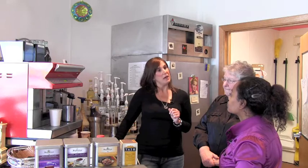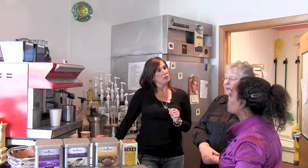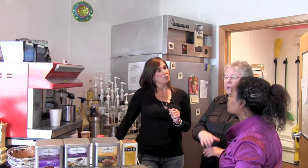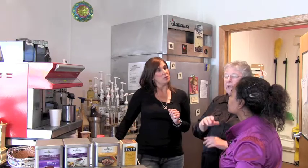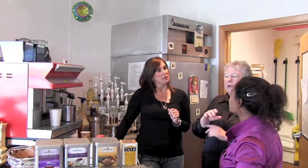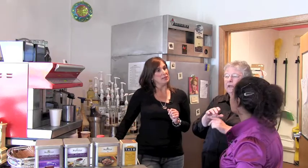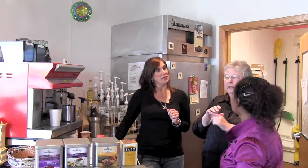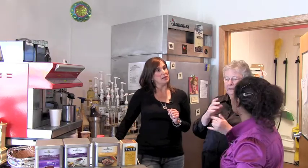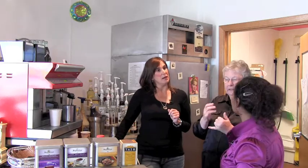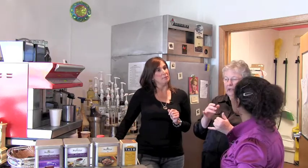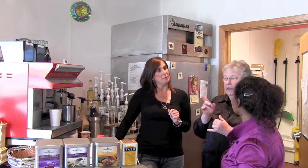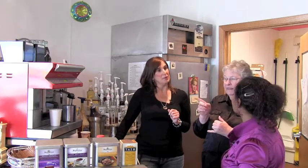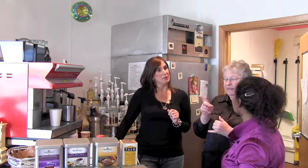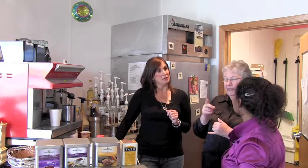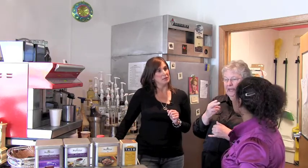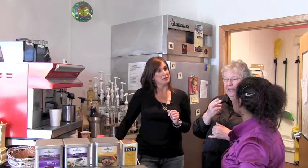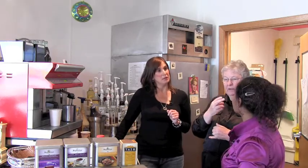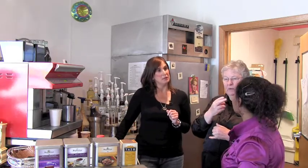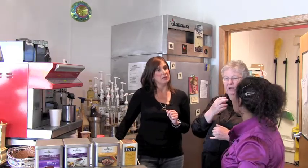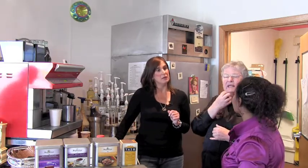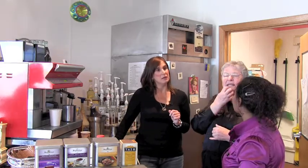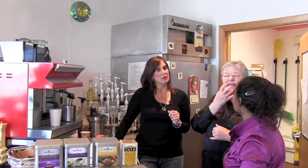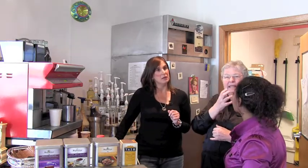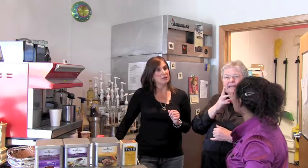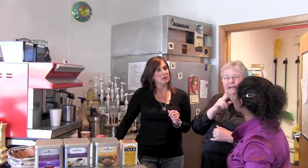And that will heat up